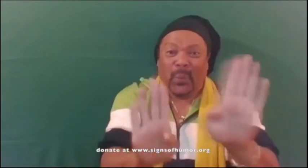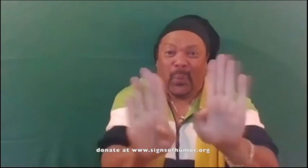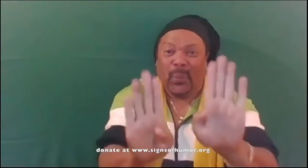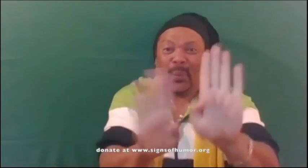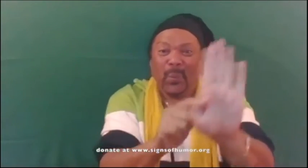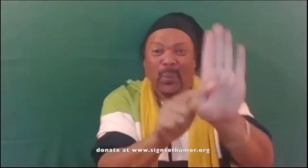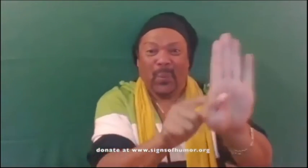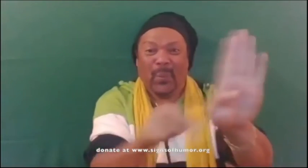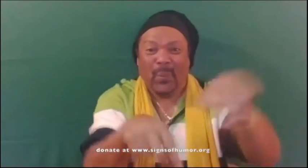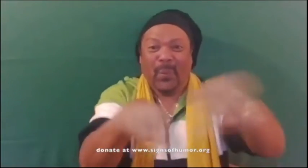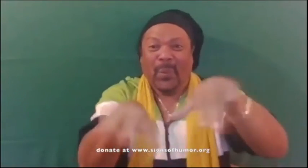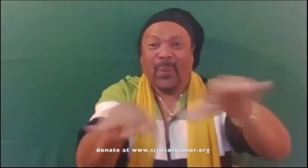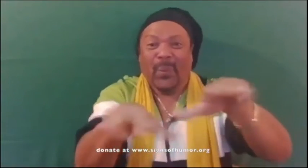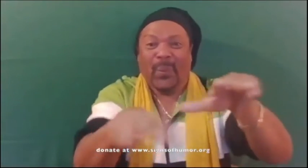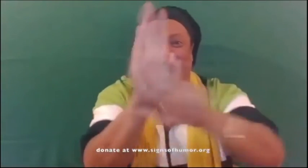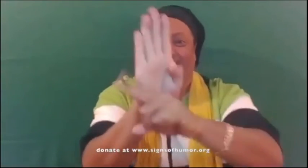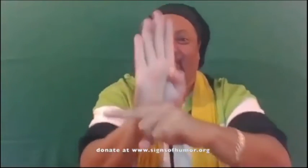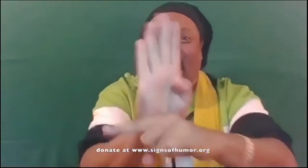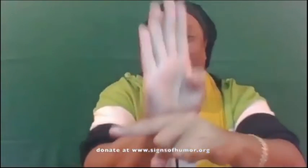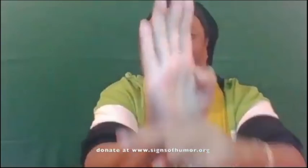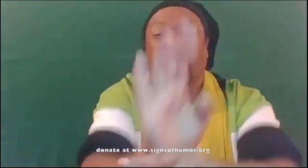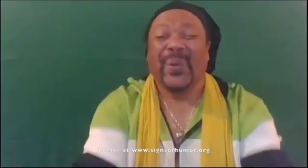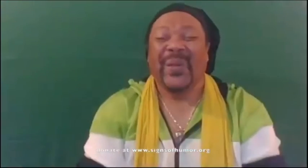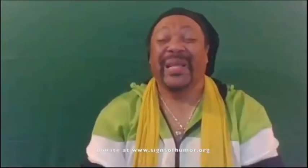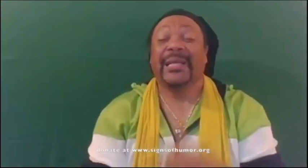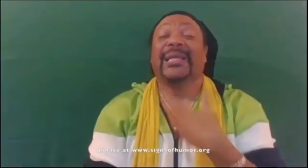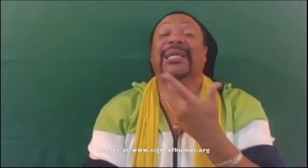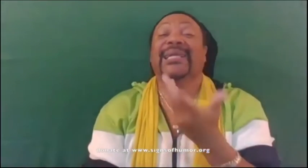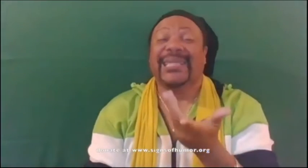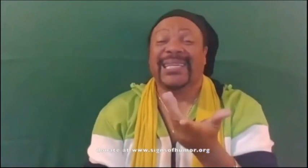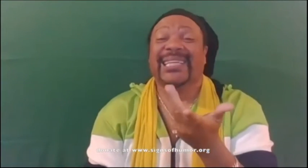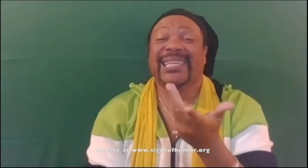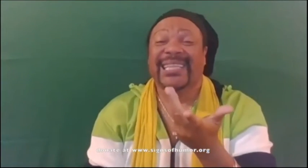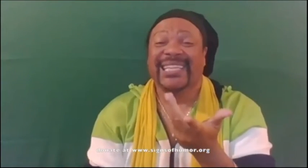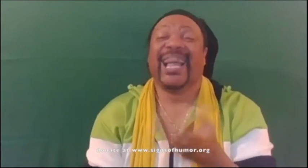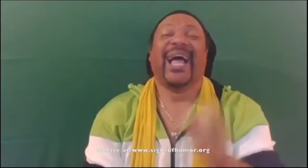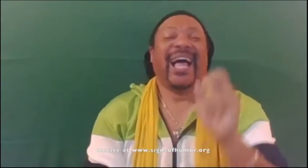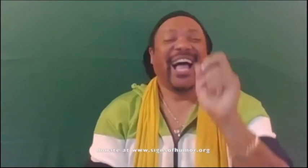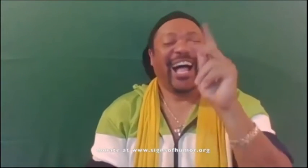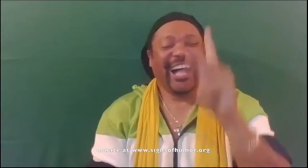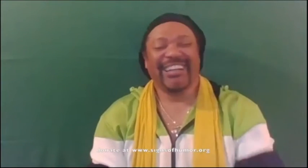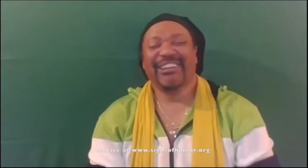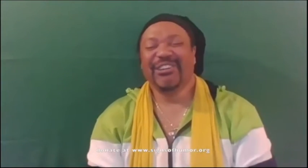They walking so extra stiff, but just the tightest can. Boy, you know what I'm talking about.